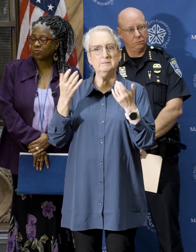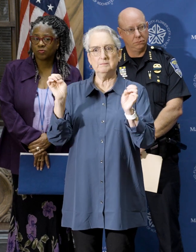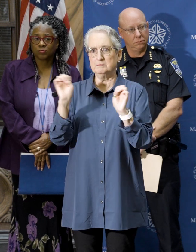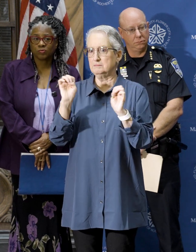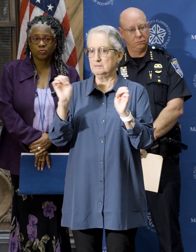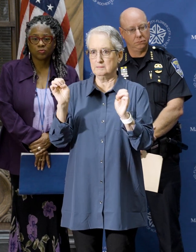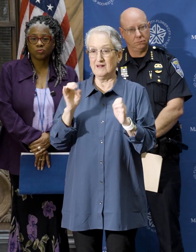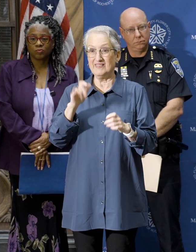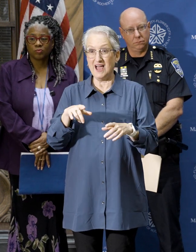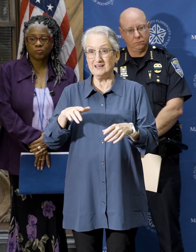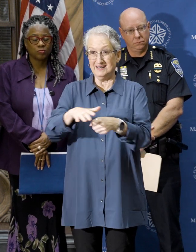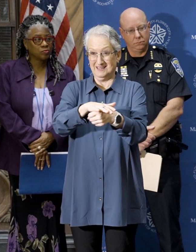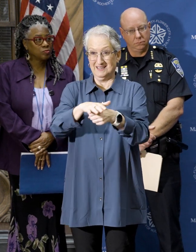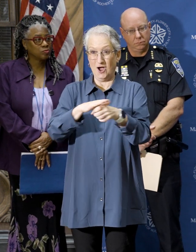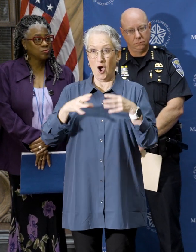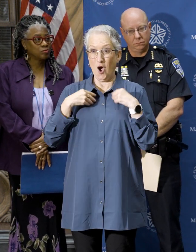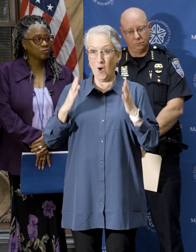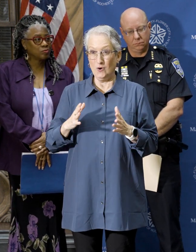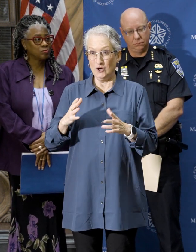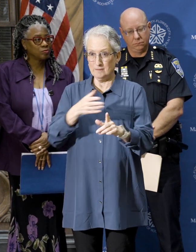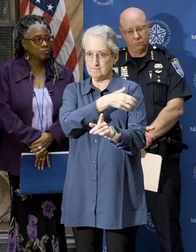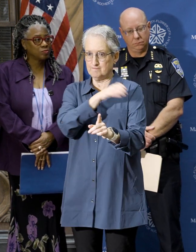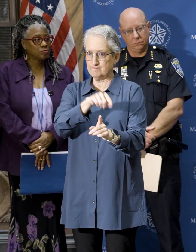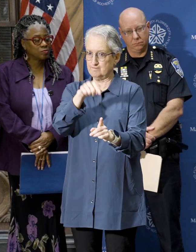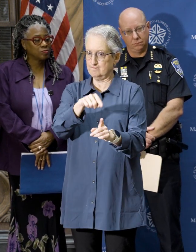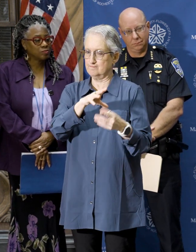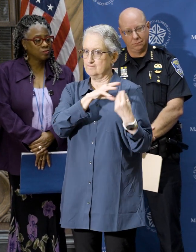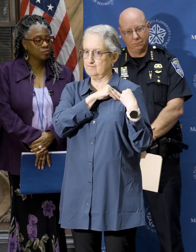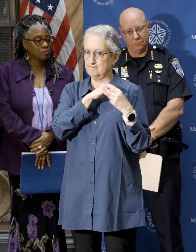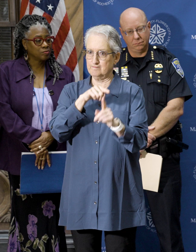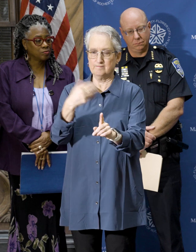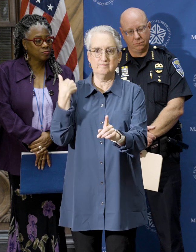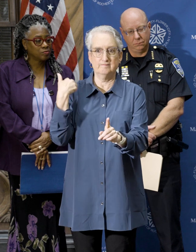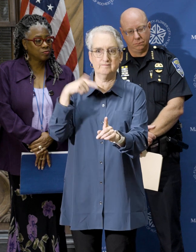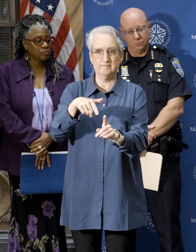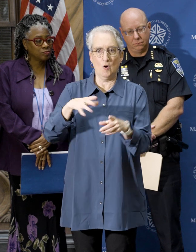am still amazed that people think that they could host illegal gatherings and,